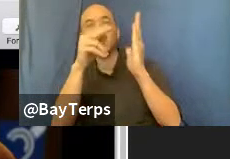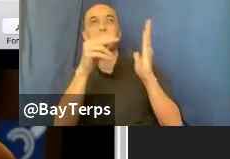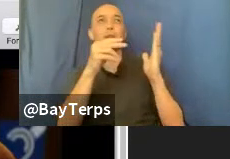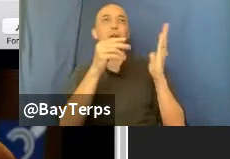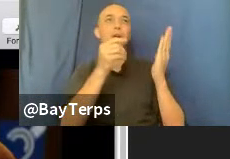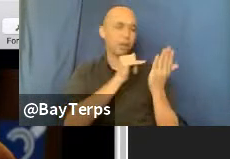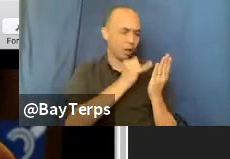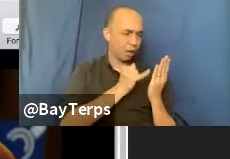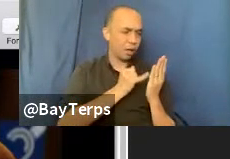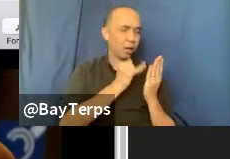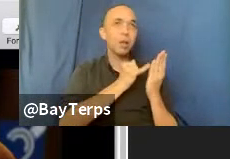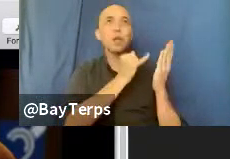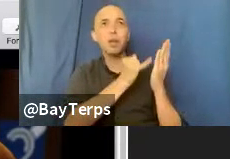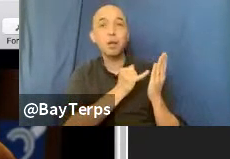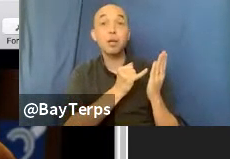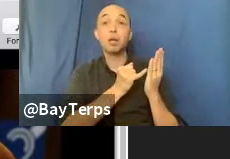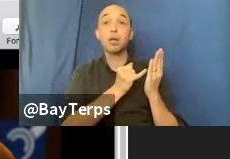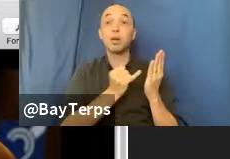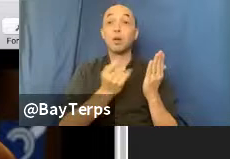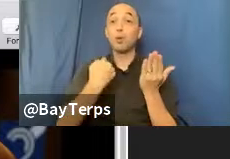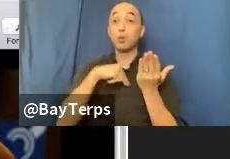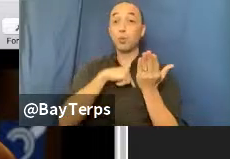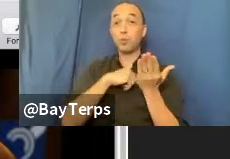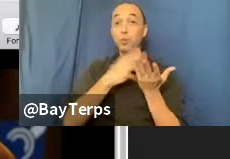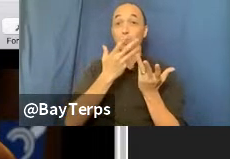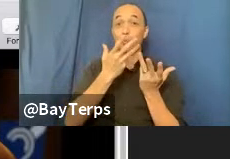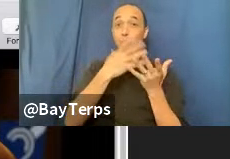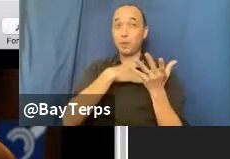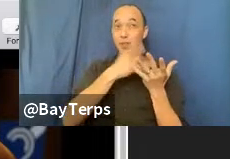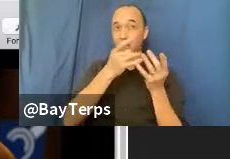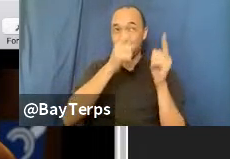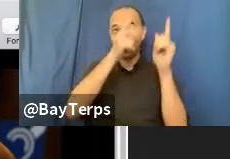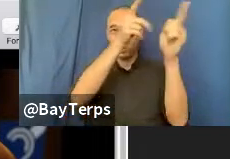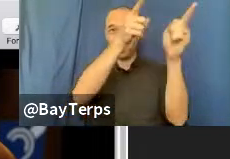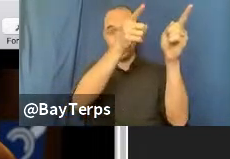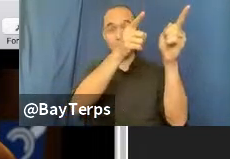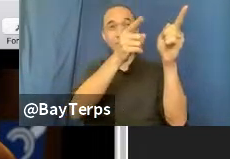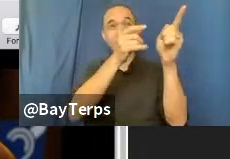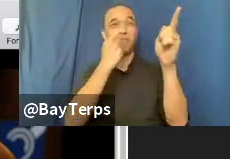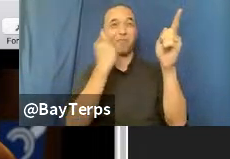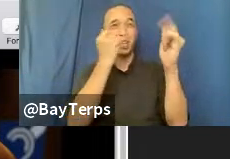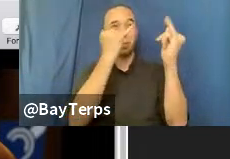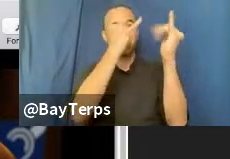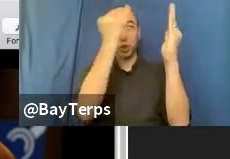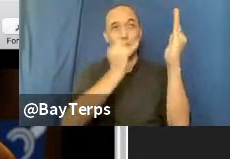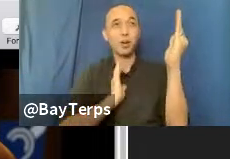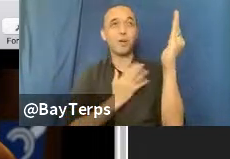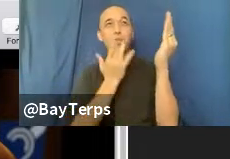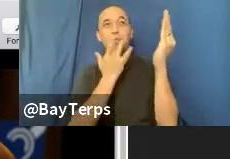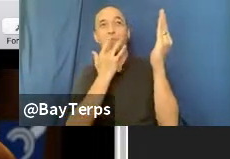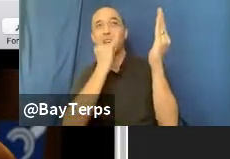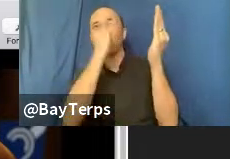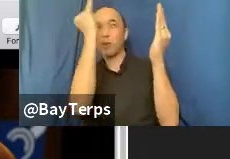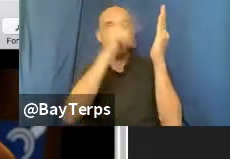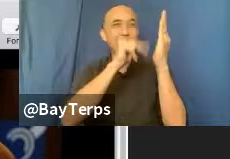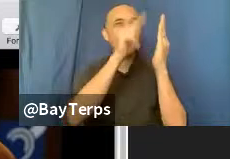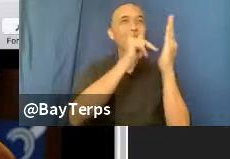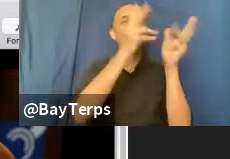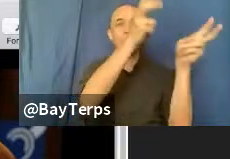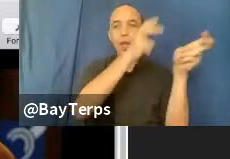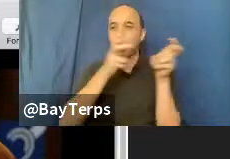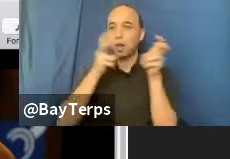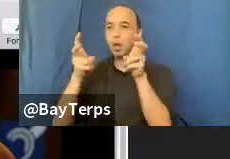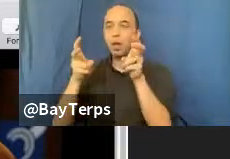pumpkin. And so, it causes us to really level up our skills each time we do one of these. And it also gives us a much